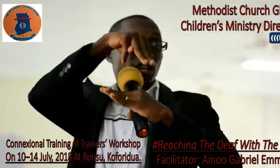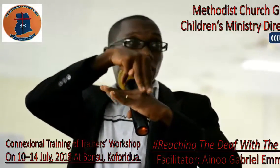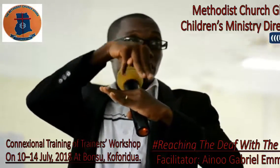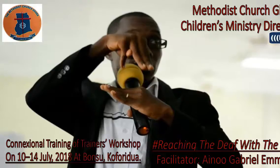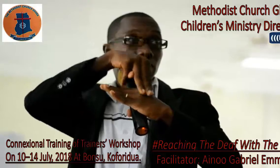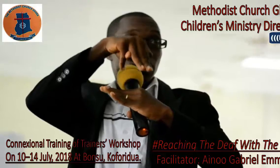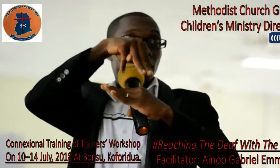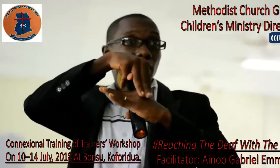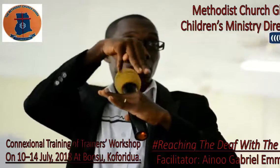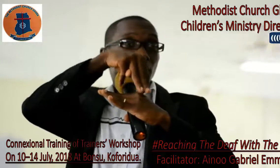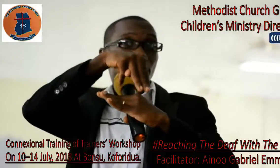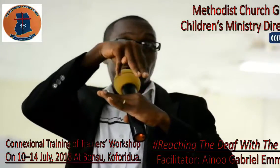Methodist.